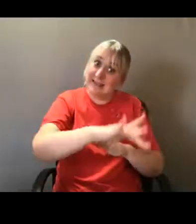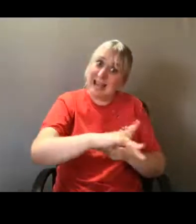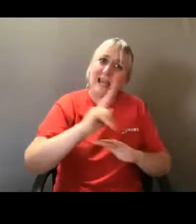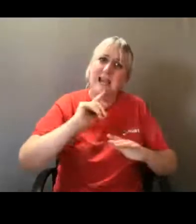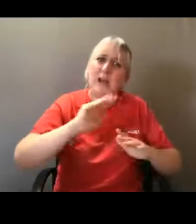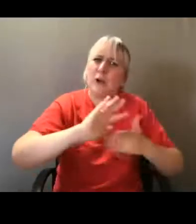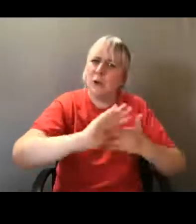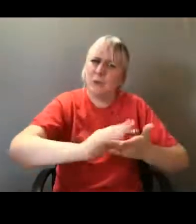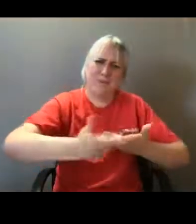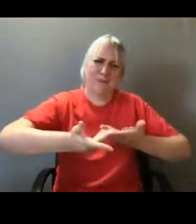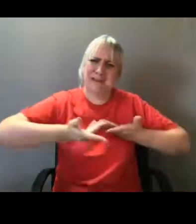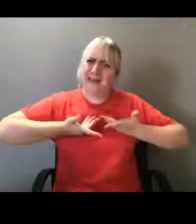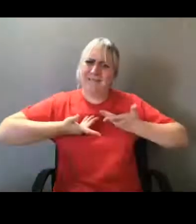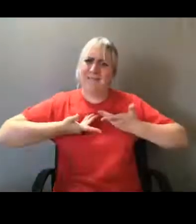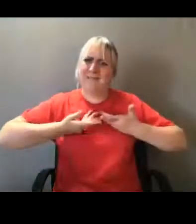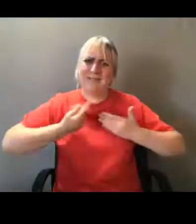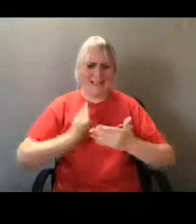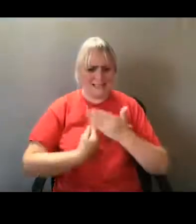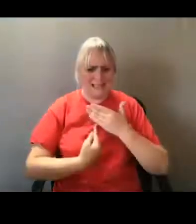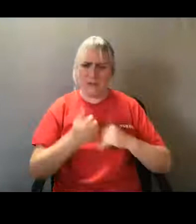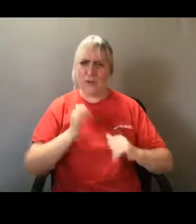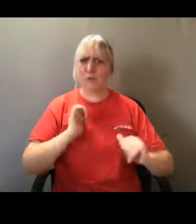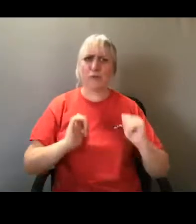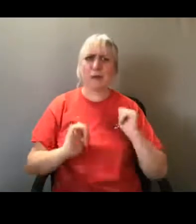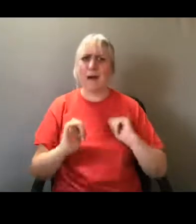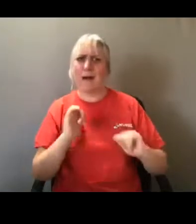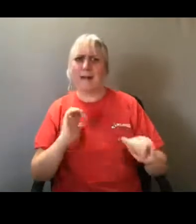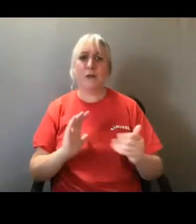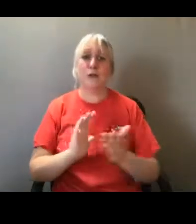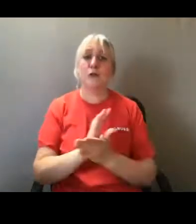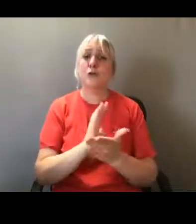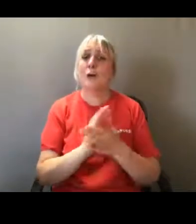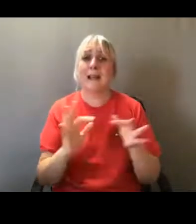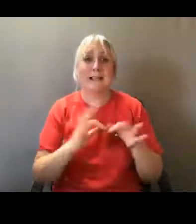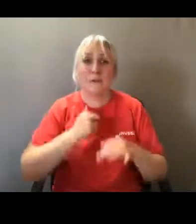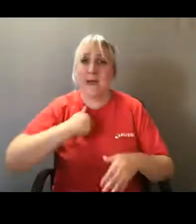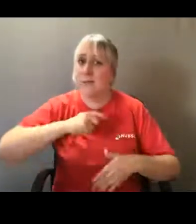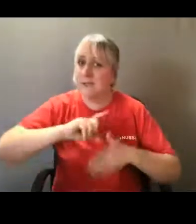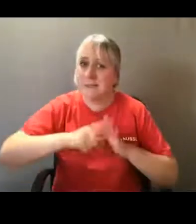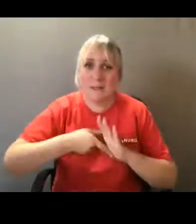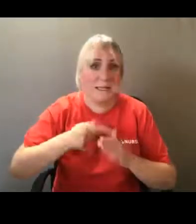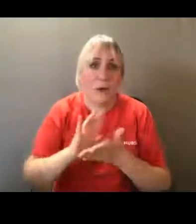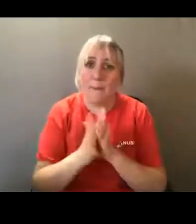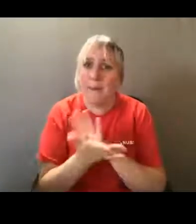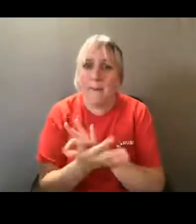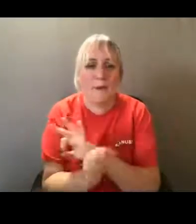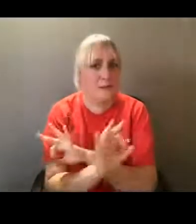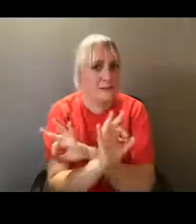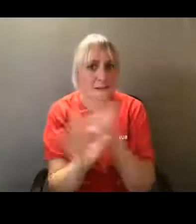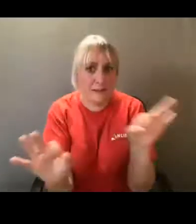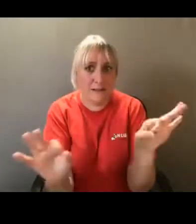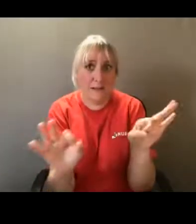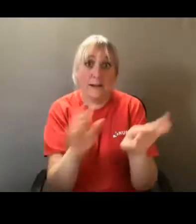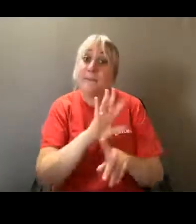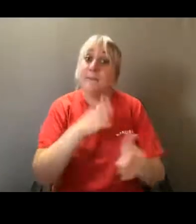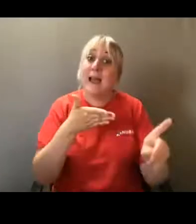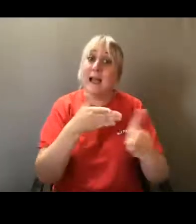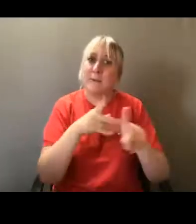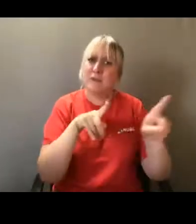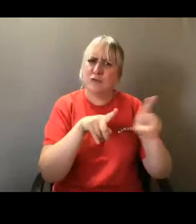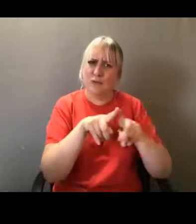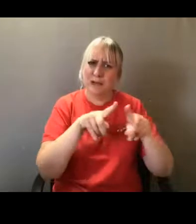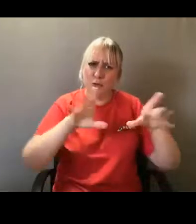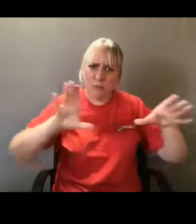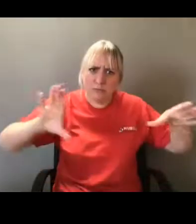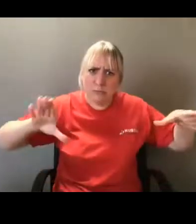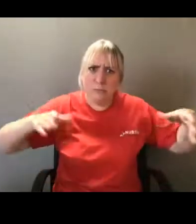of an individual pride or an individual joy in our disability or our impairment, but it's actually to bring us together as a